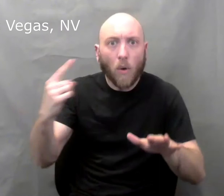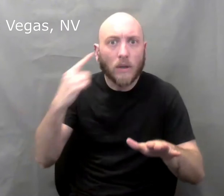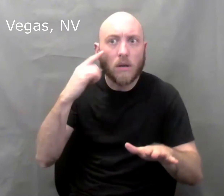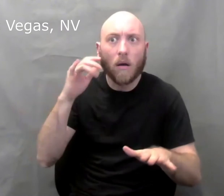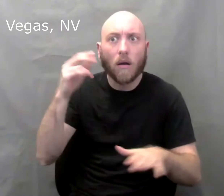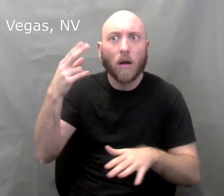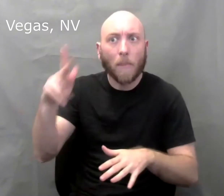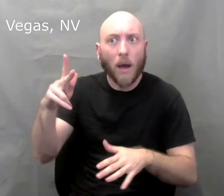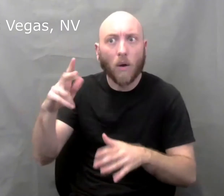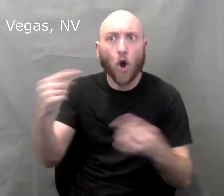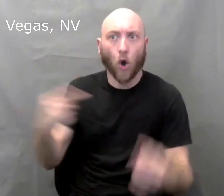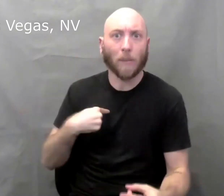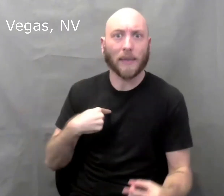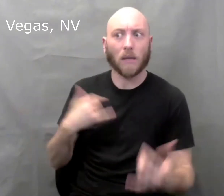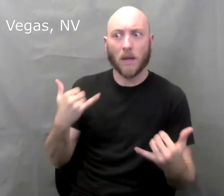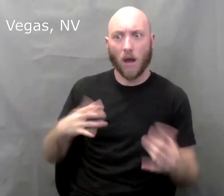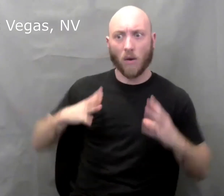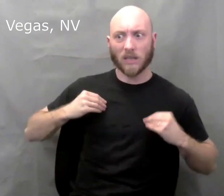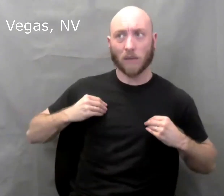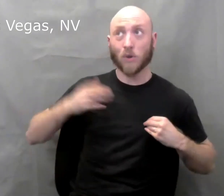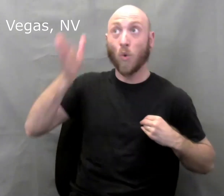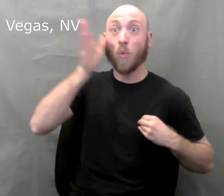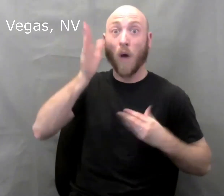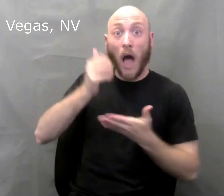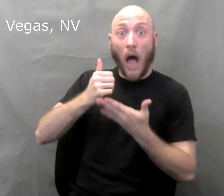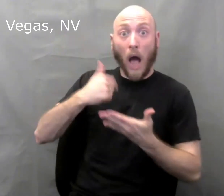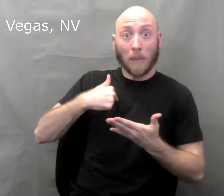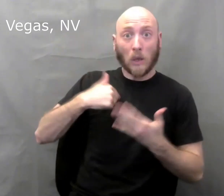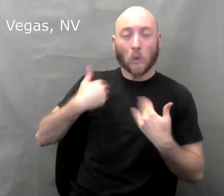So coming to believe that a power greater than myself could restore me to sanity